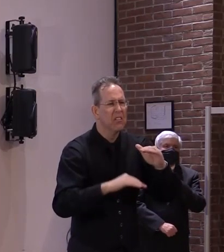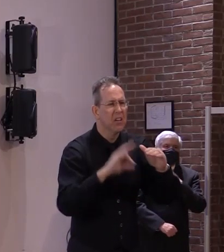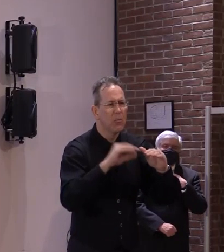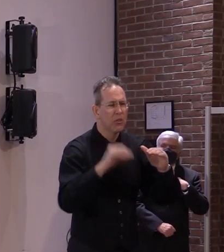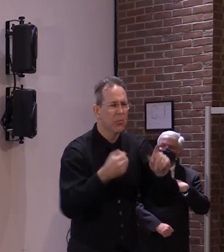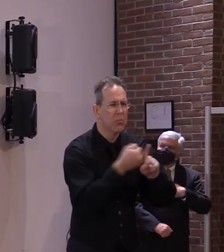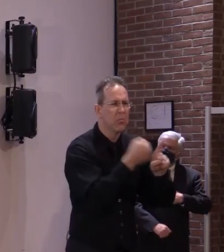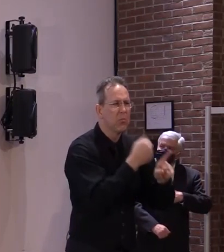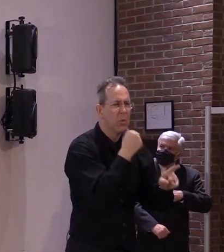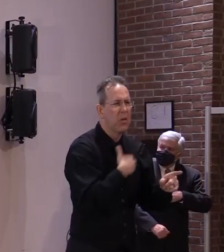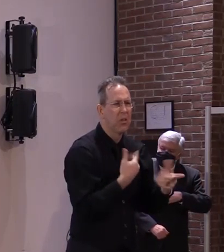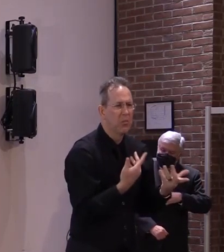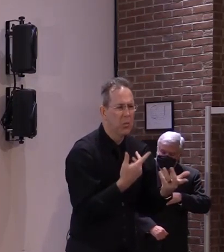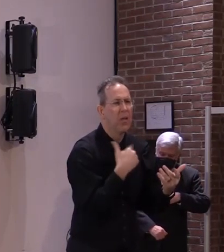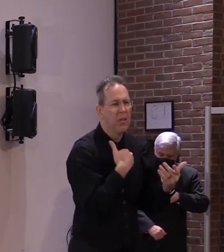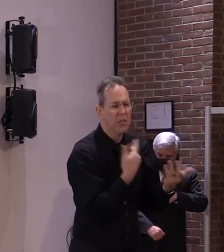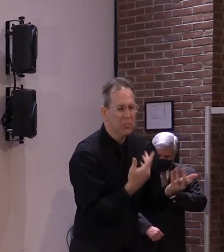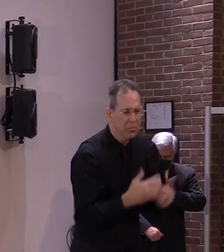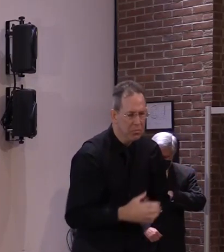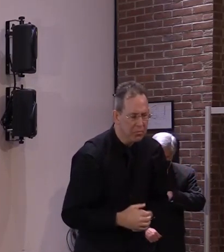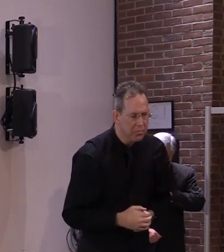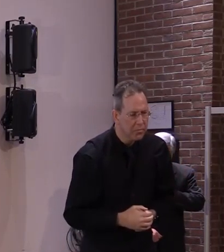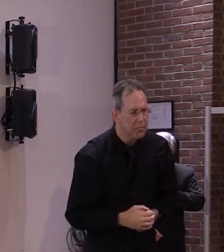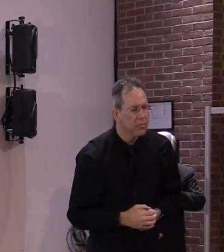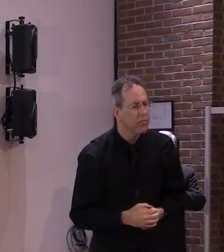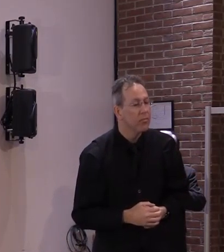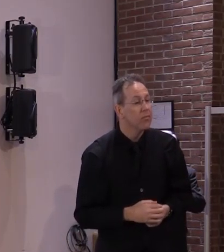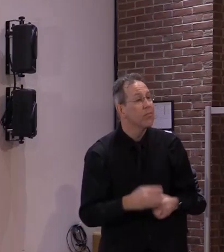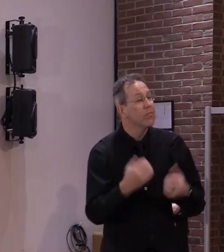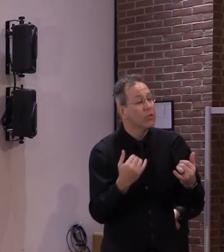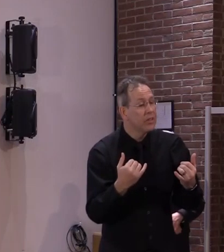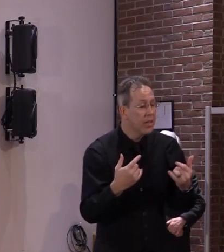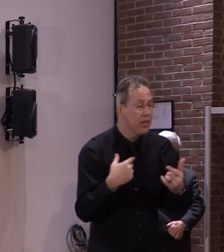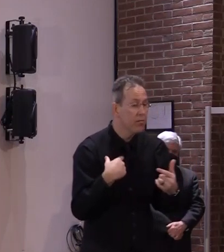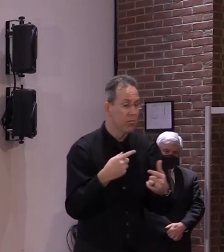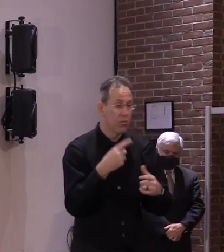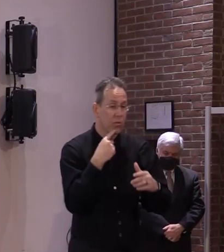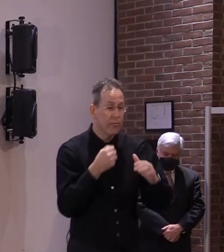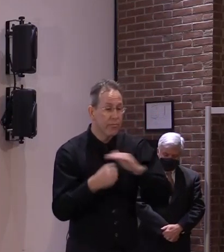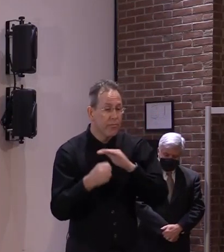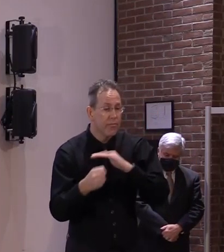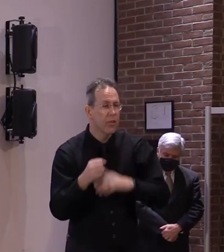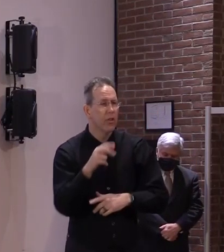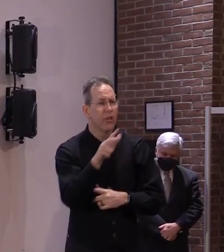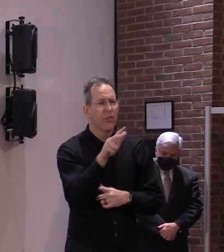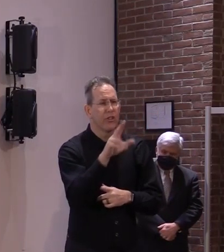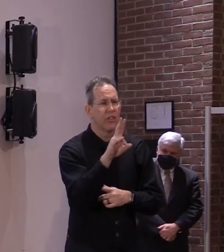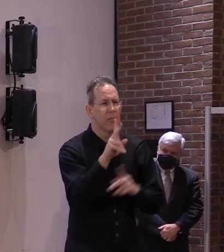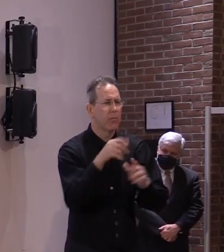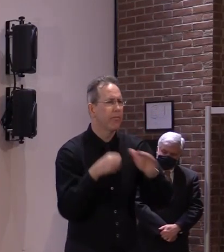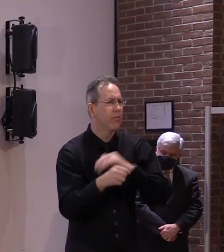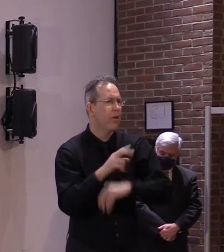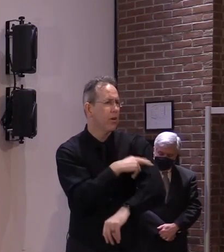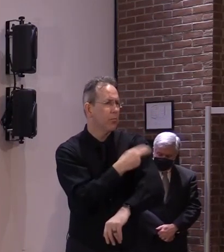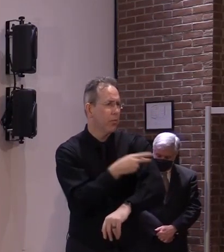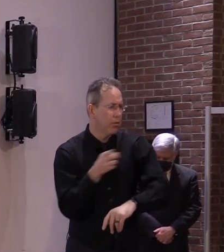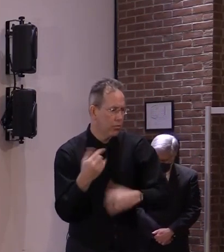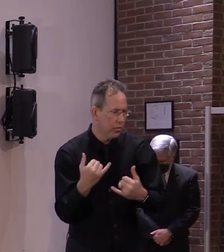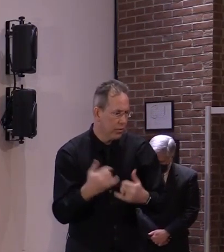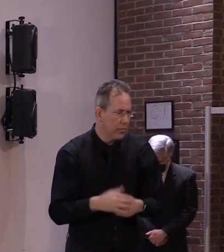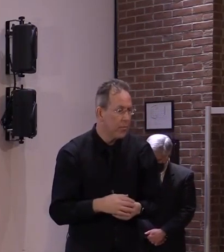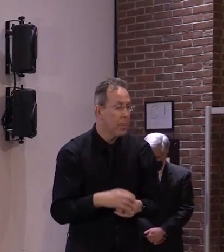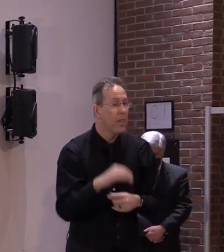hospitalizations reported today, though 12 patients in the ICU. Bennington and Southwest Vermont Medical